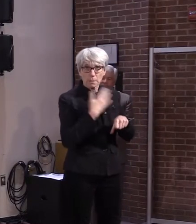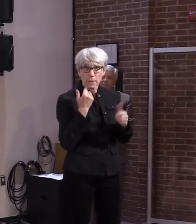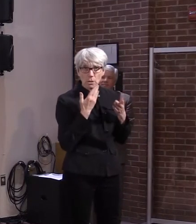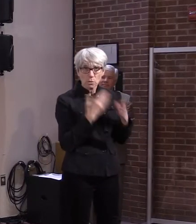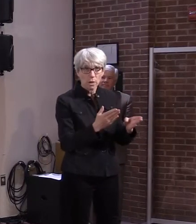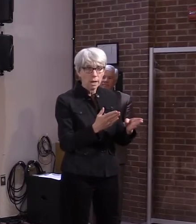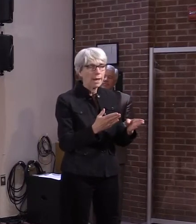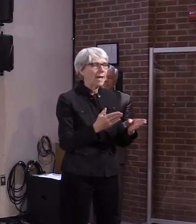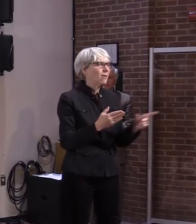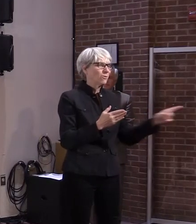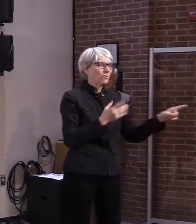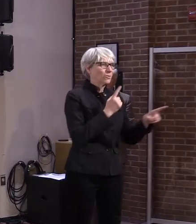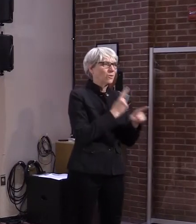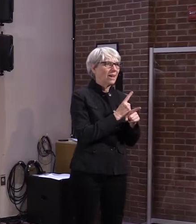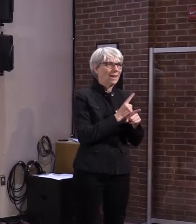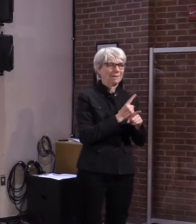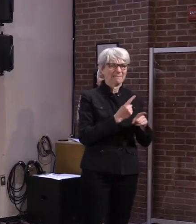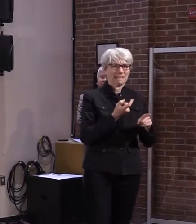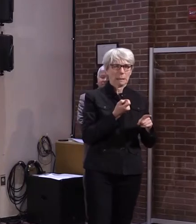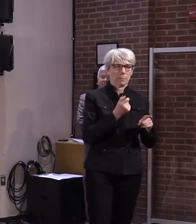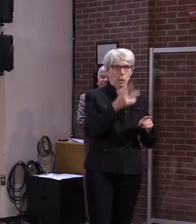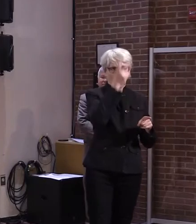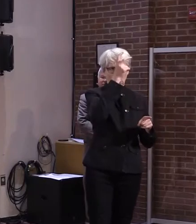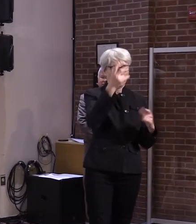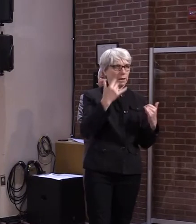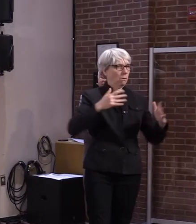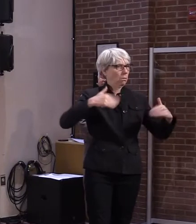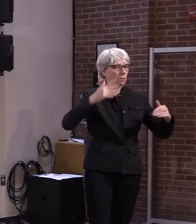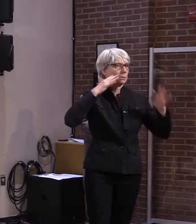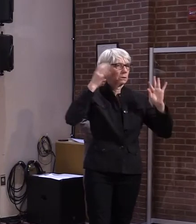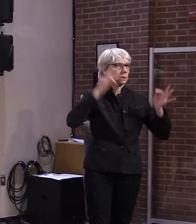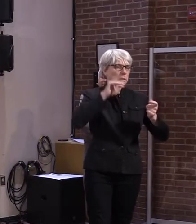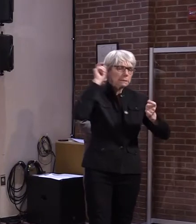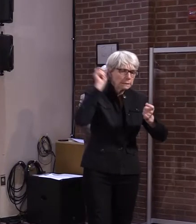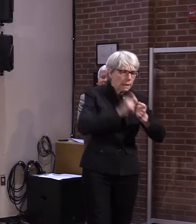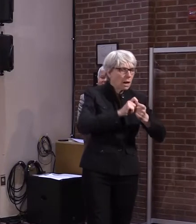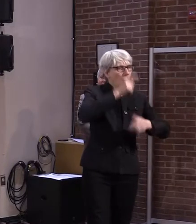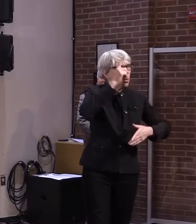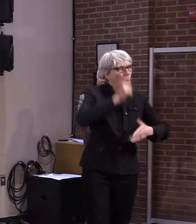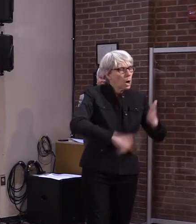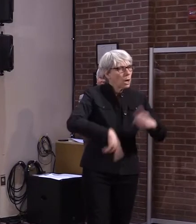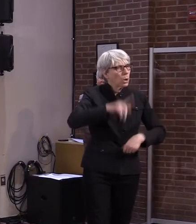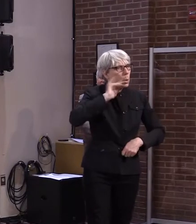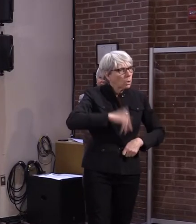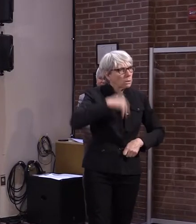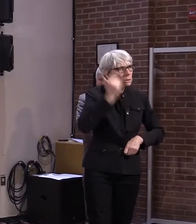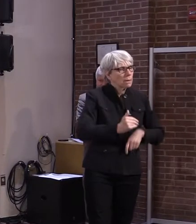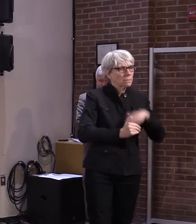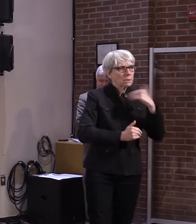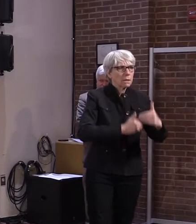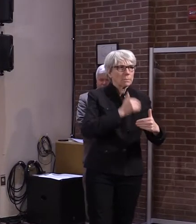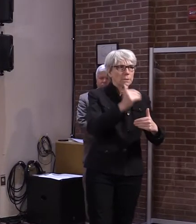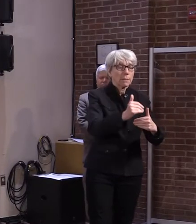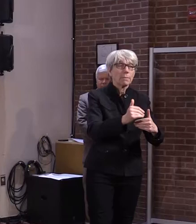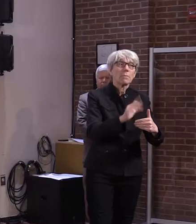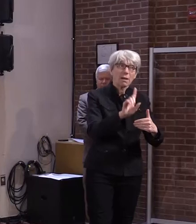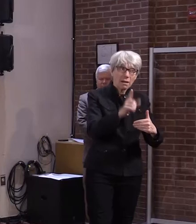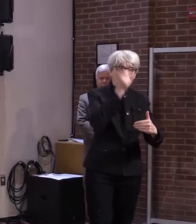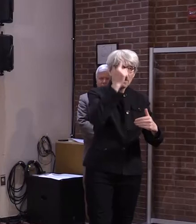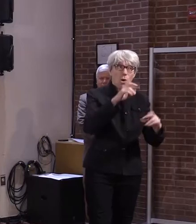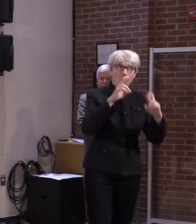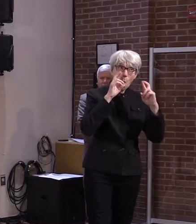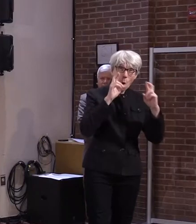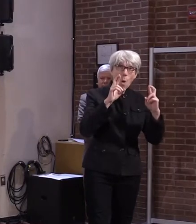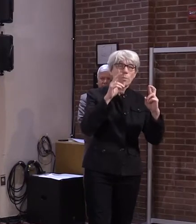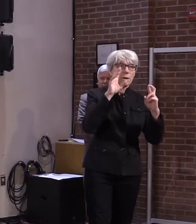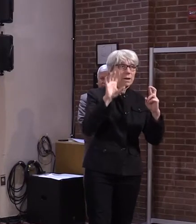again, it's a little early at this point in time. But we're hopeful that this will be approved for emergency authorization, as Dr.